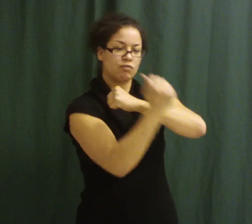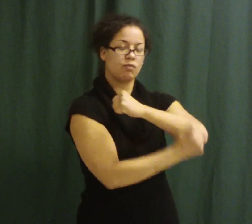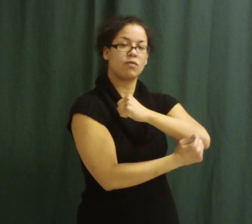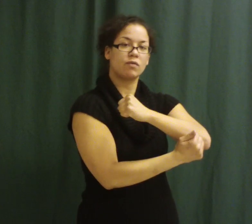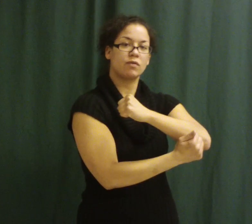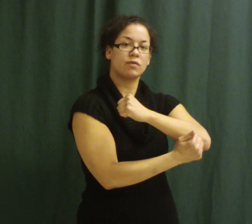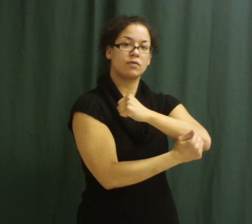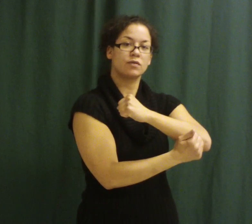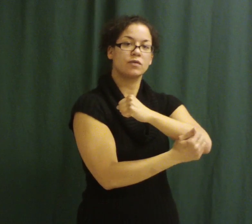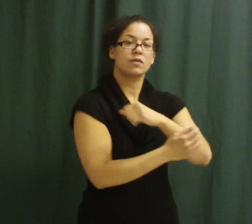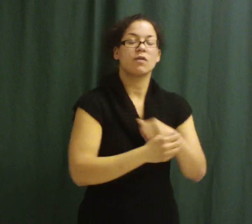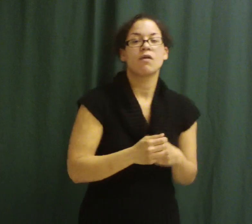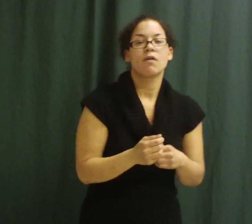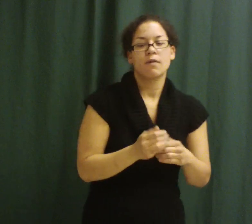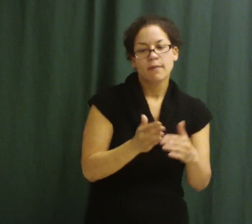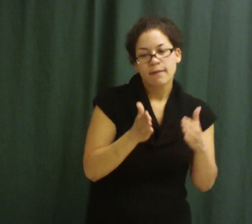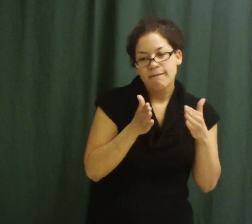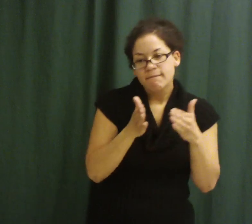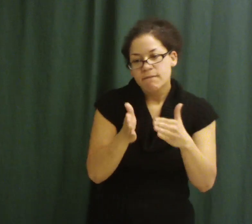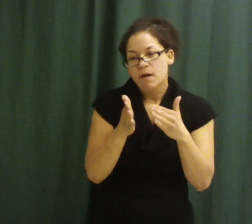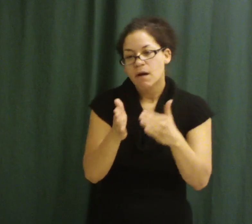that cross Earth's orbit.